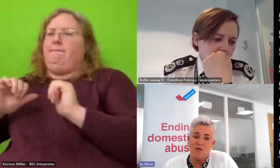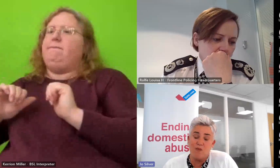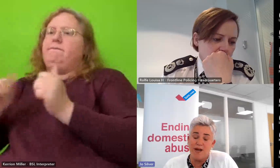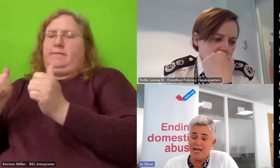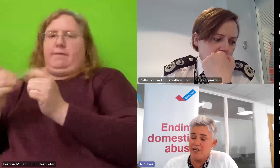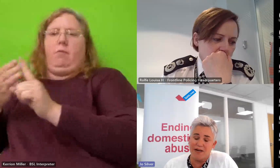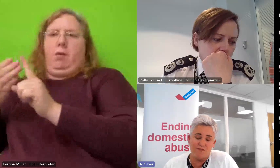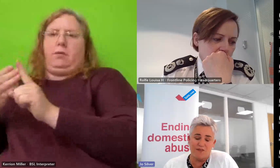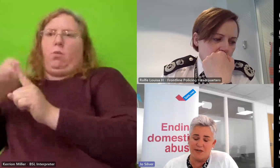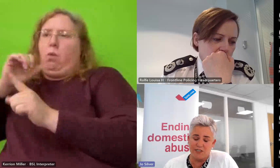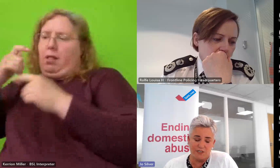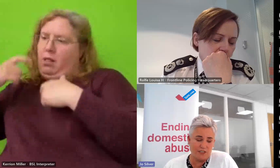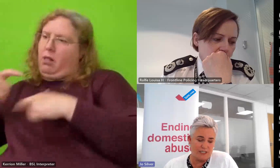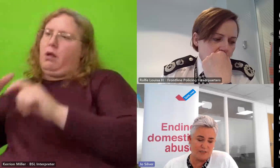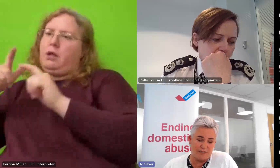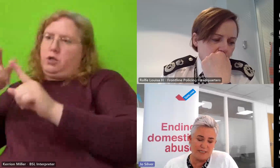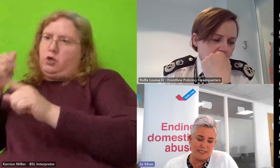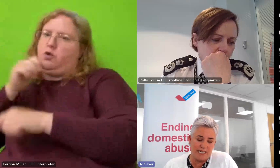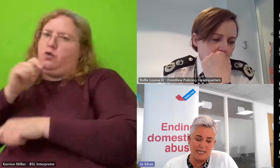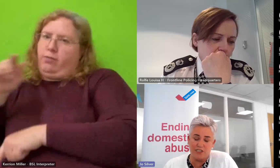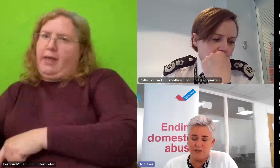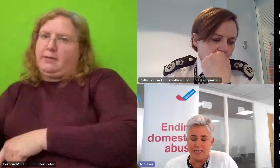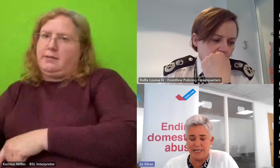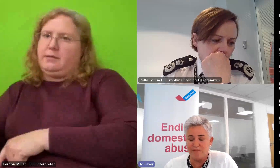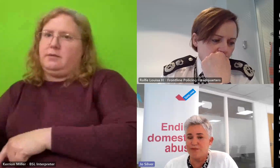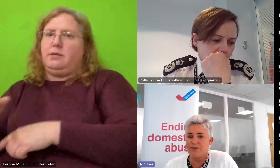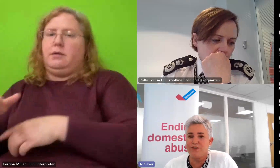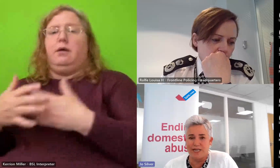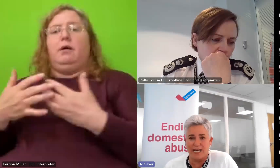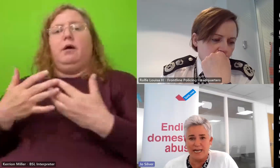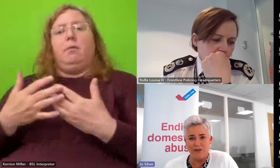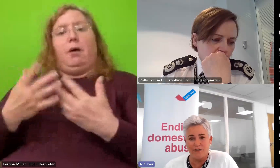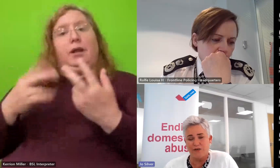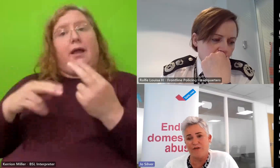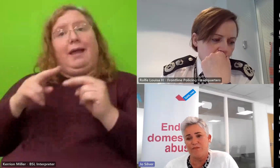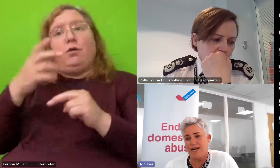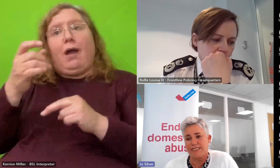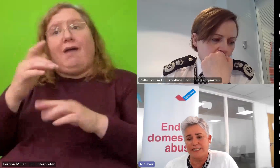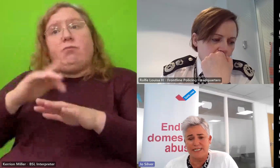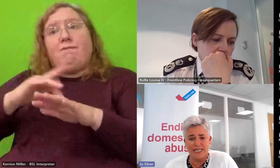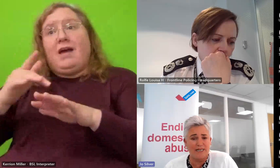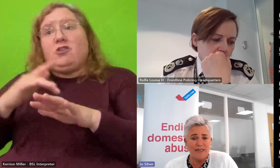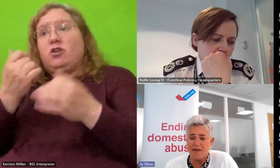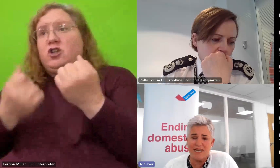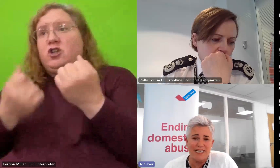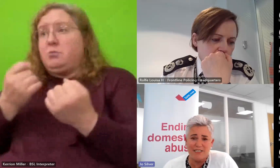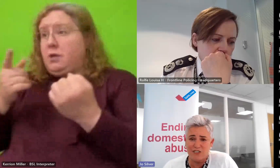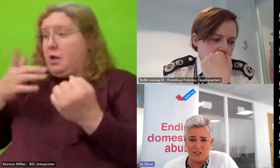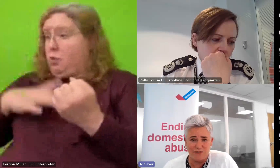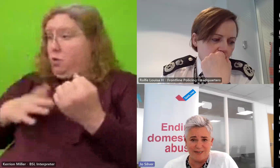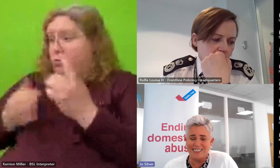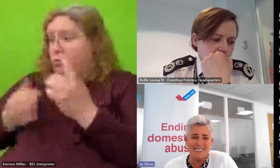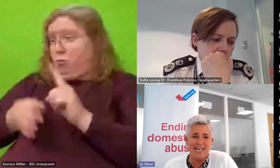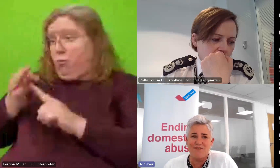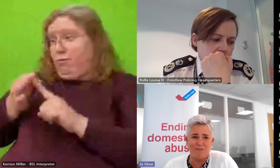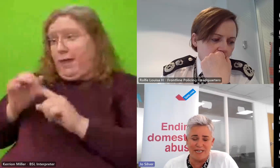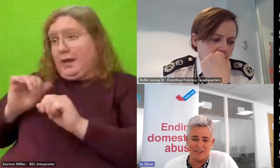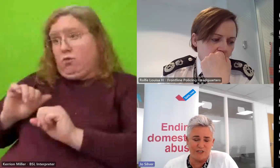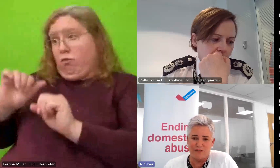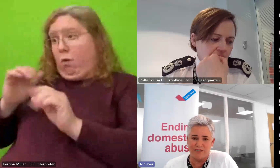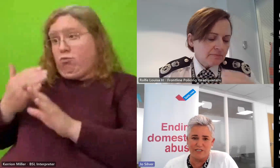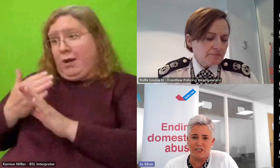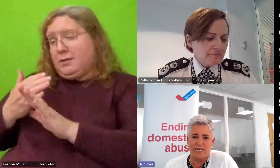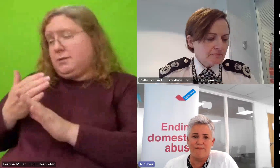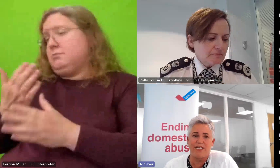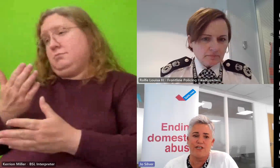that. Where you have professional judgment and you can improve that in your own practice, then please do. It's never